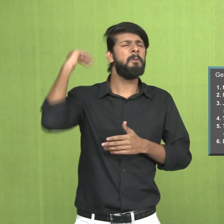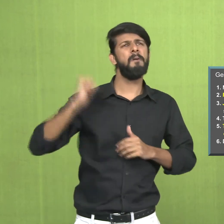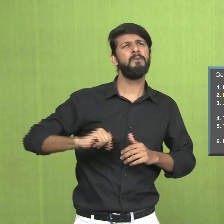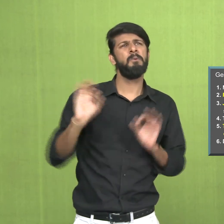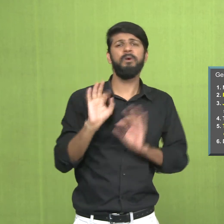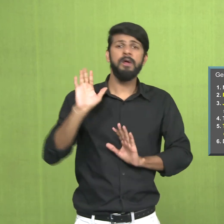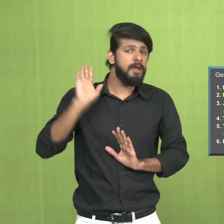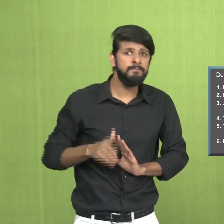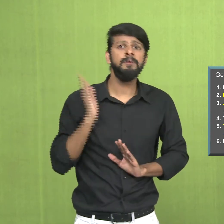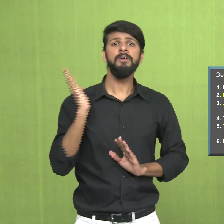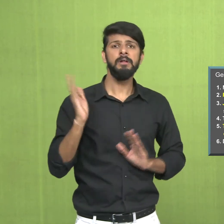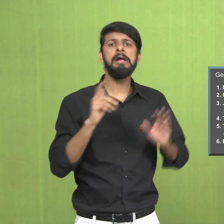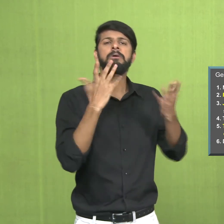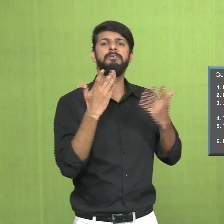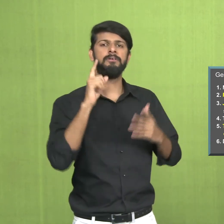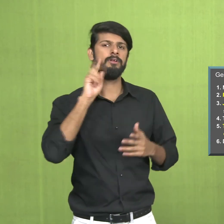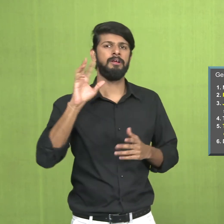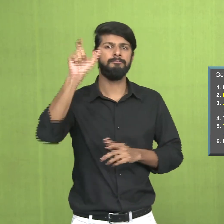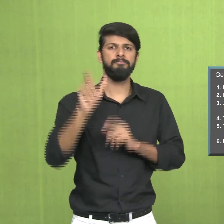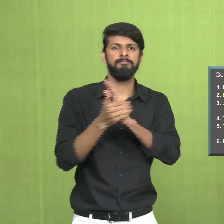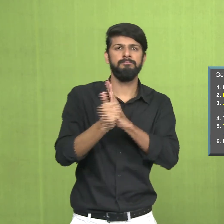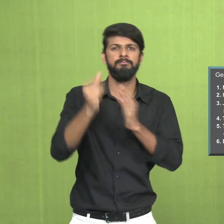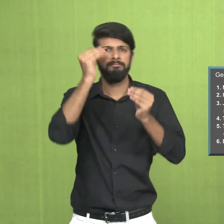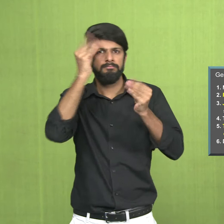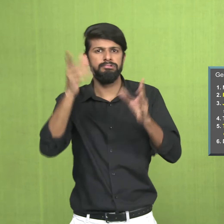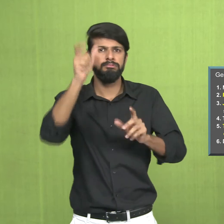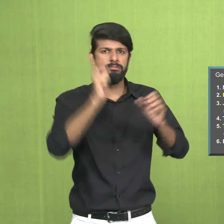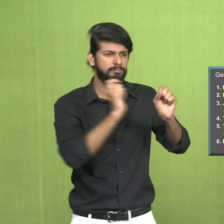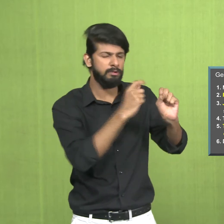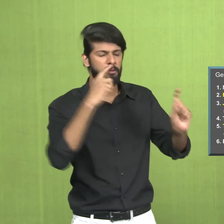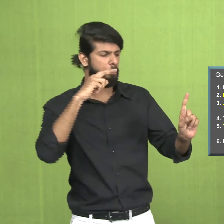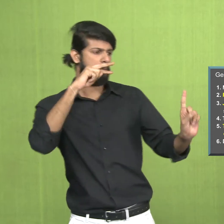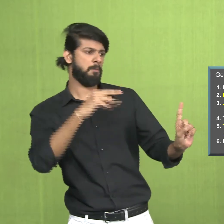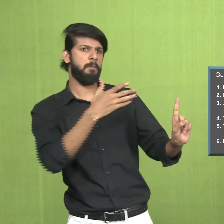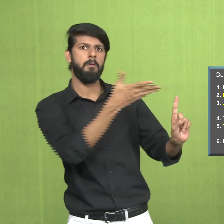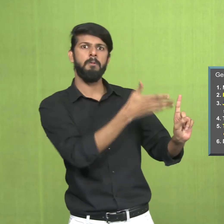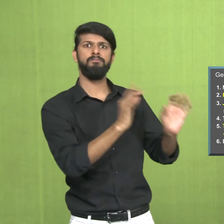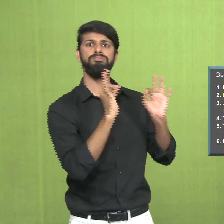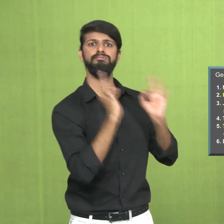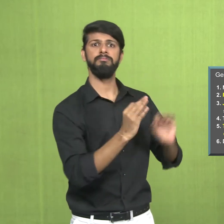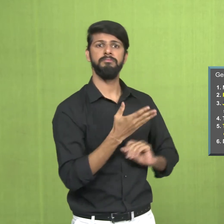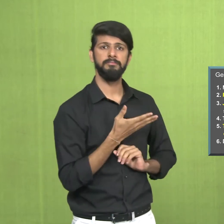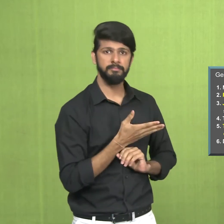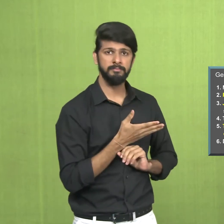and to think that the Indus Valley civilization was one of the early civilizations, but people still had a sense of